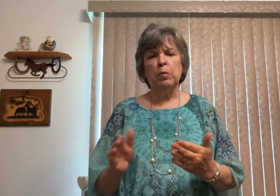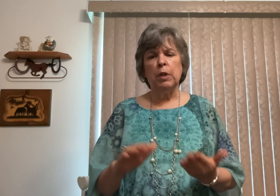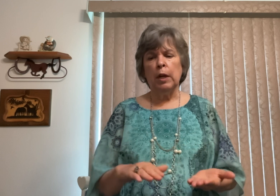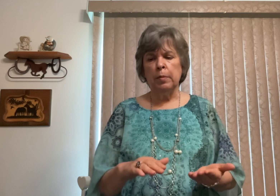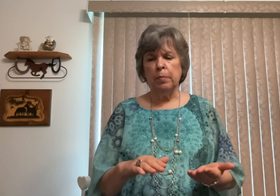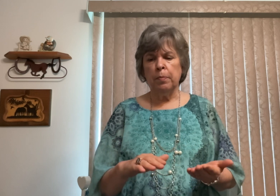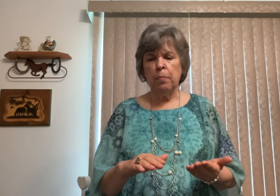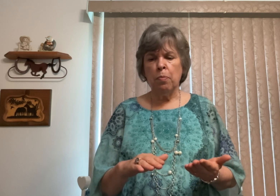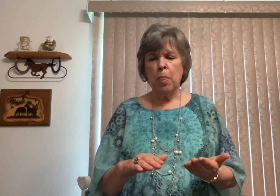die.